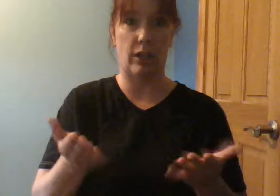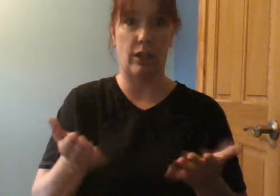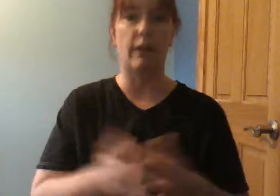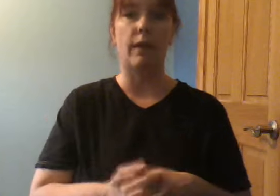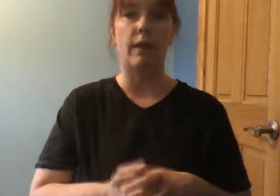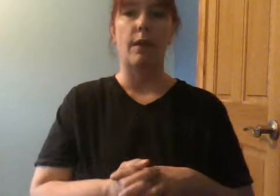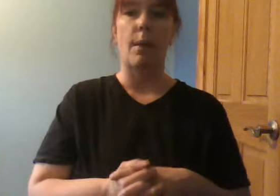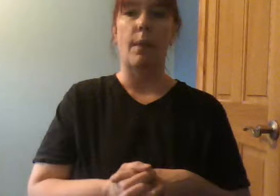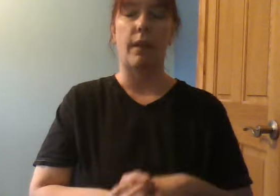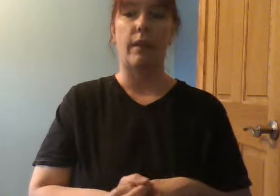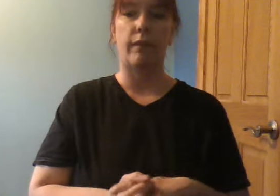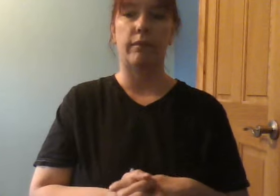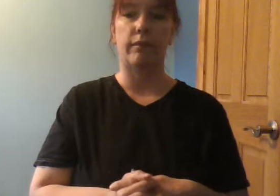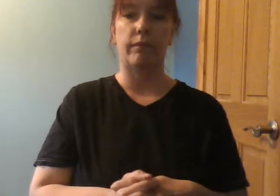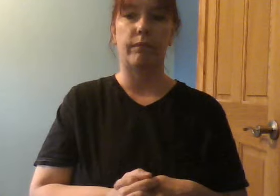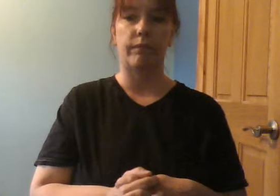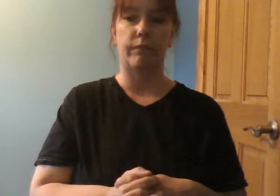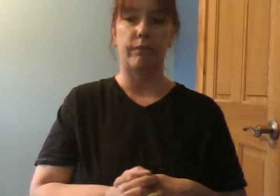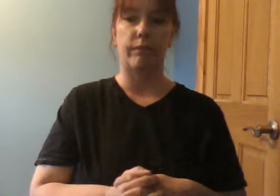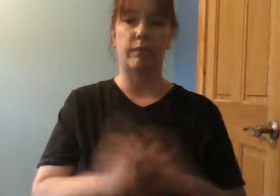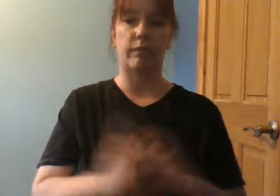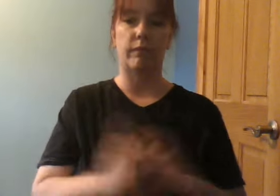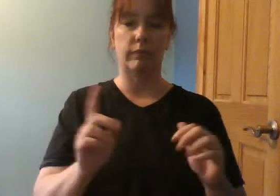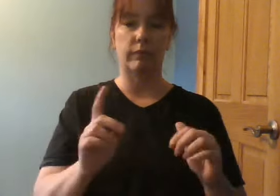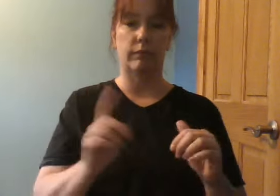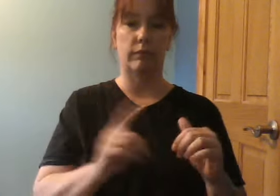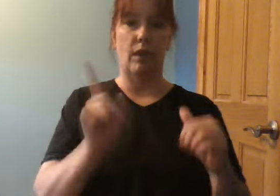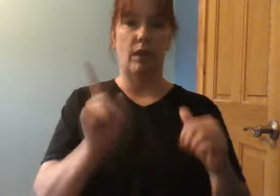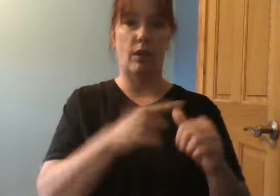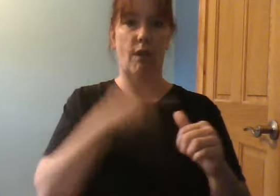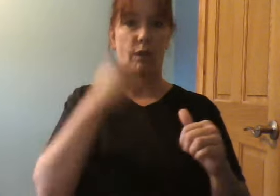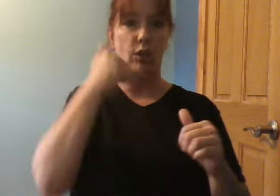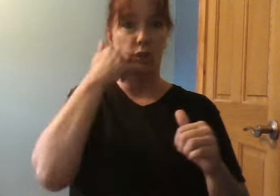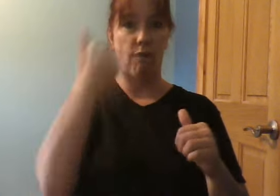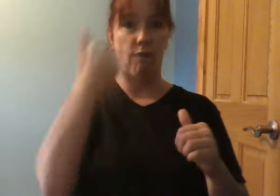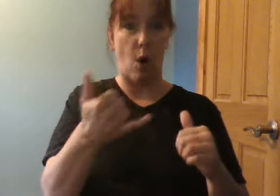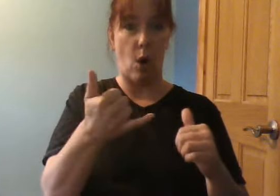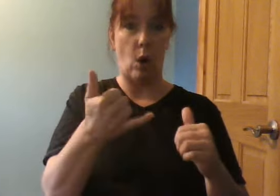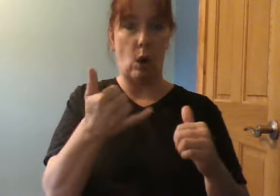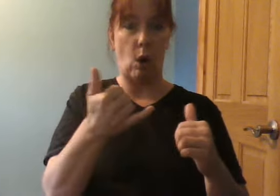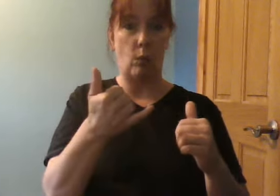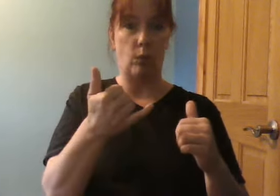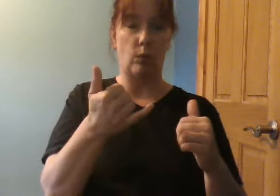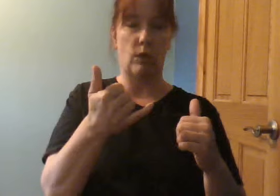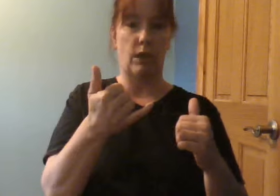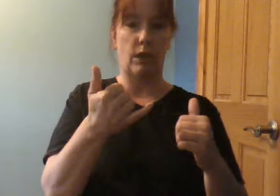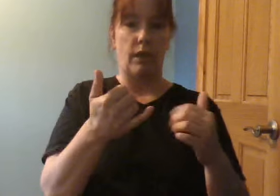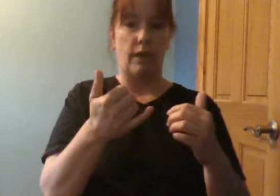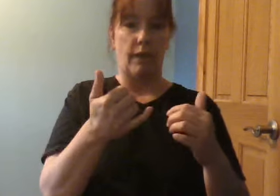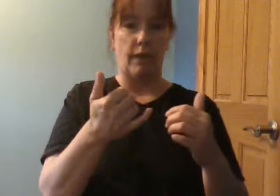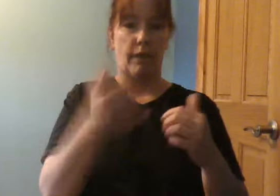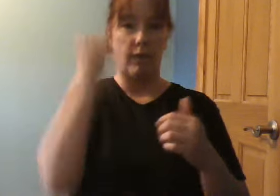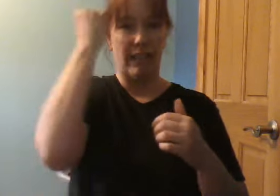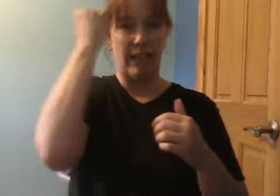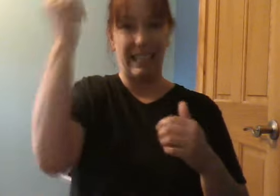Samsung Wave 578. The first phones that have got this technology built into them already into the shop. So the idea that the gas man can turn up at my mum's